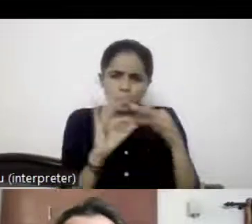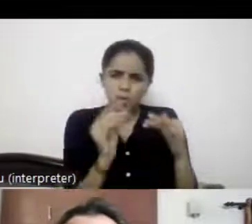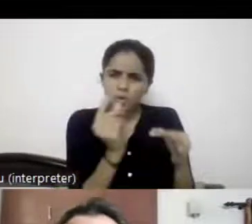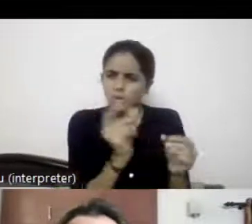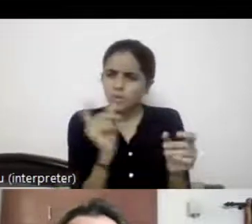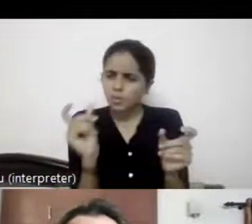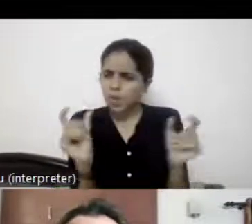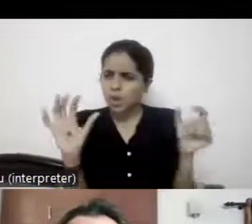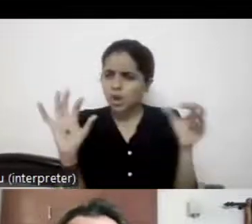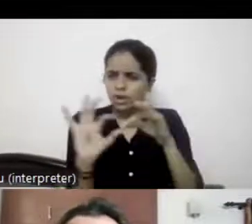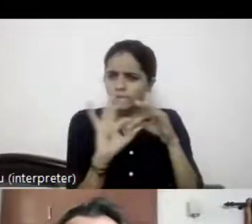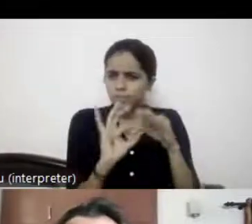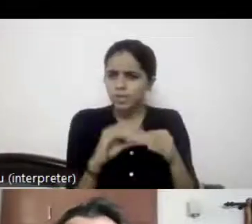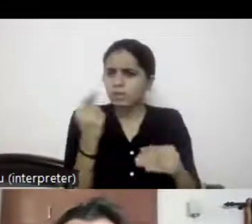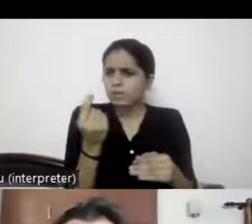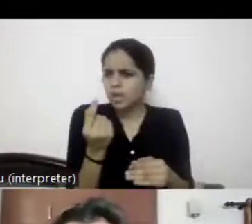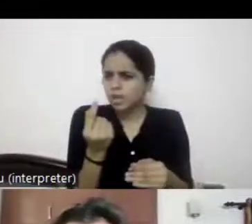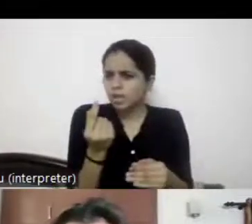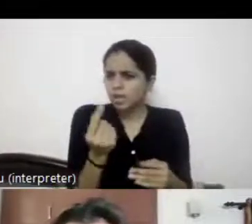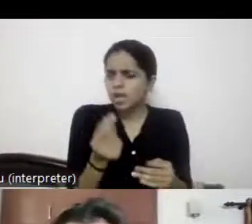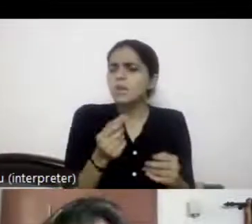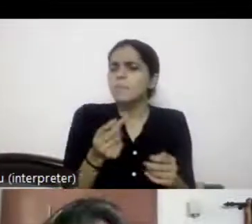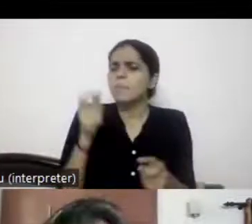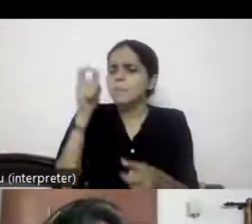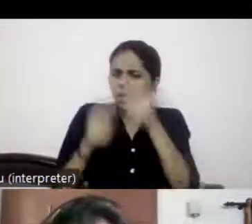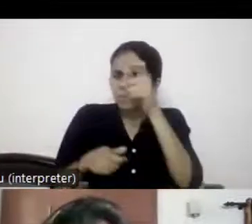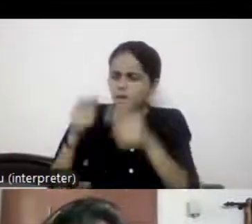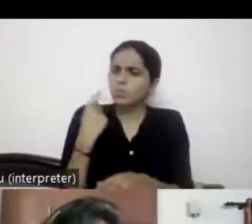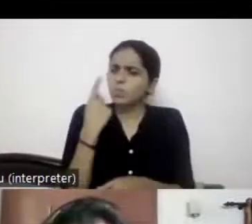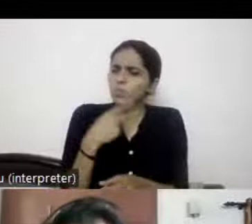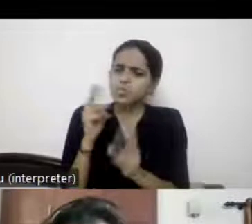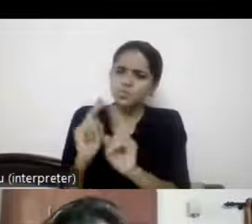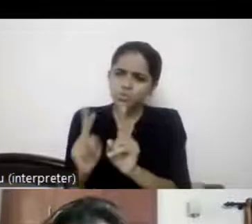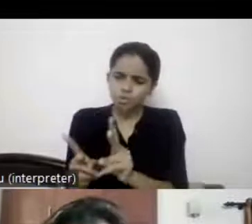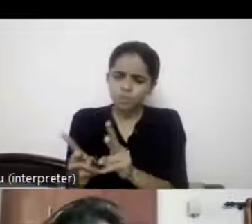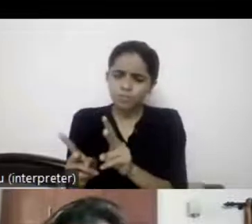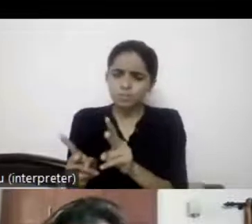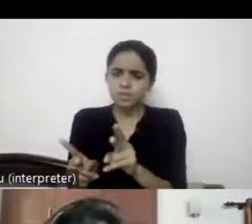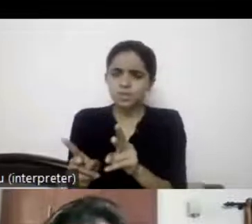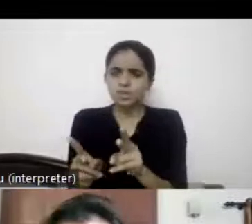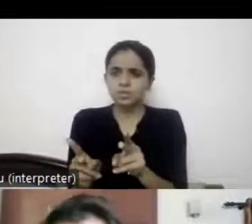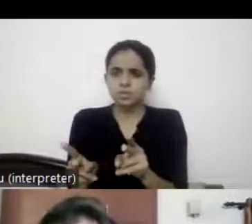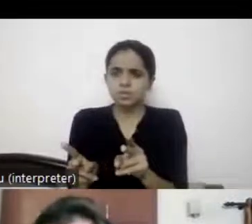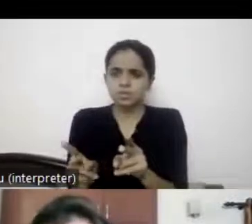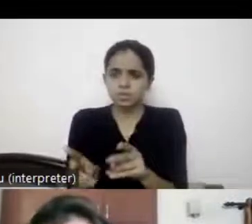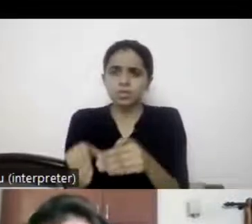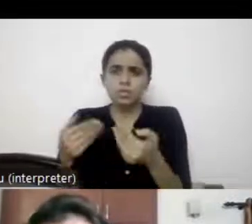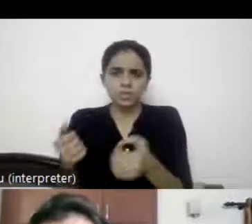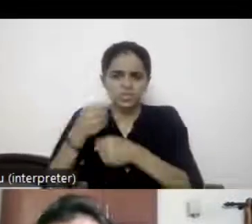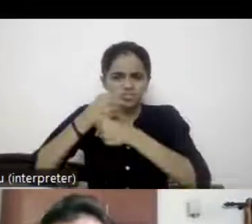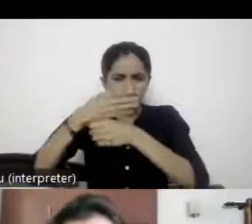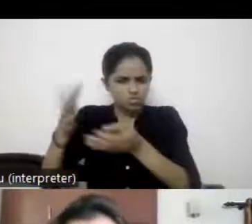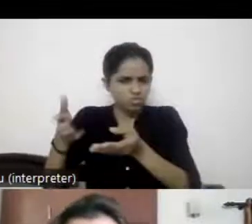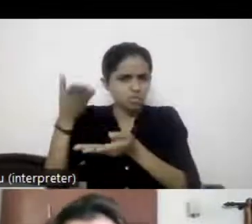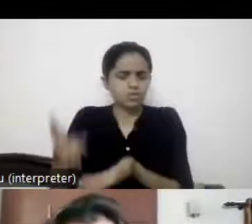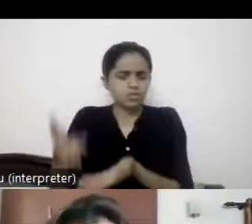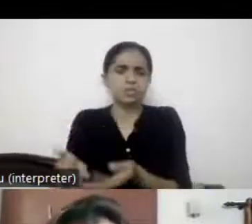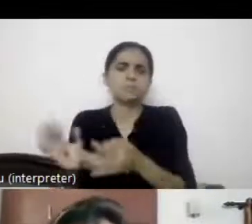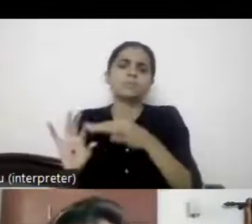talk about somebody being normal, somebody being able, that very moment we